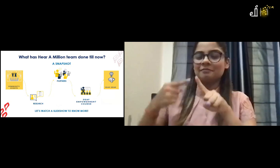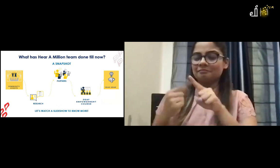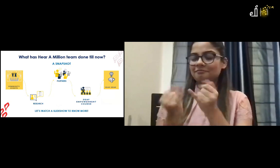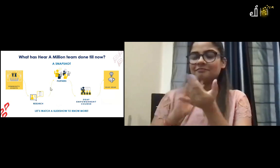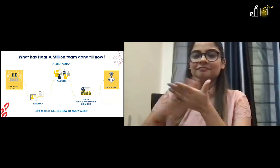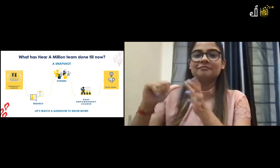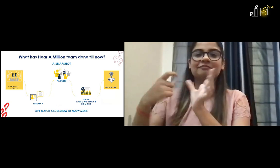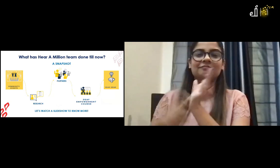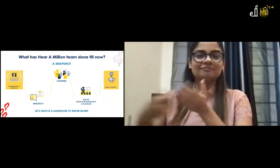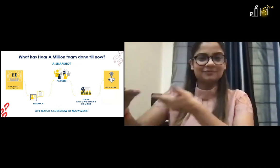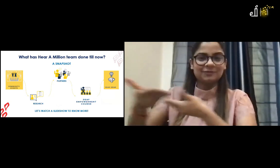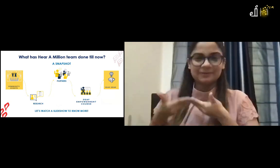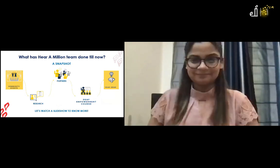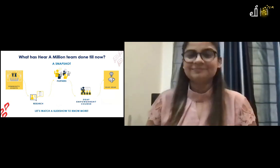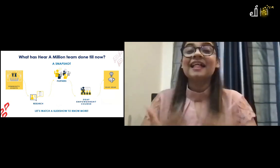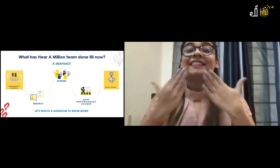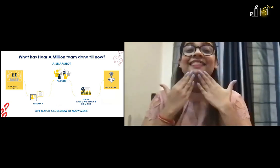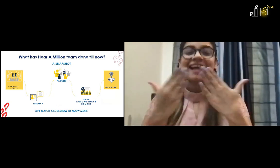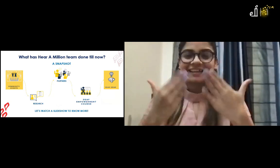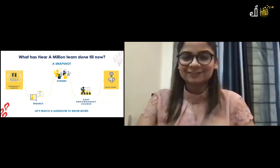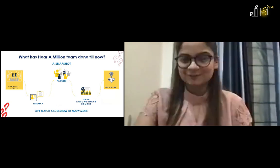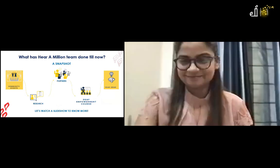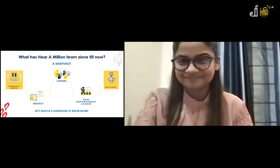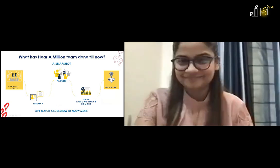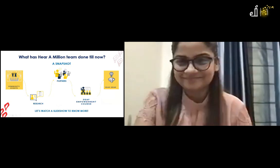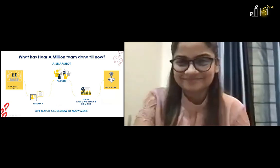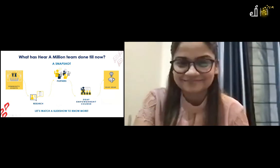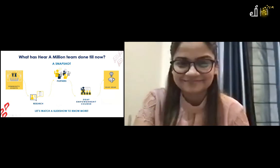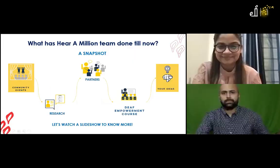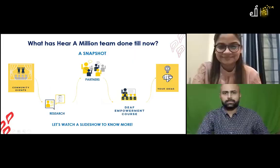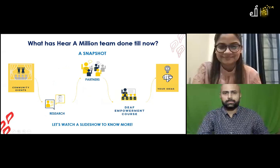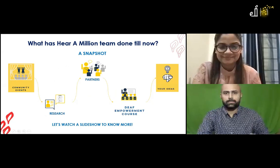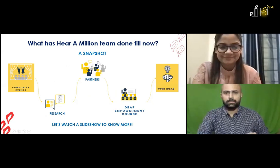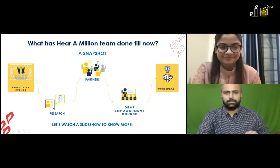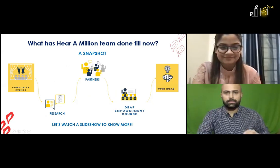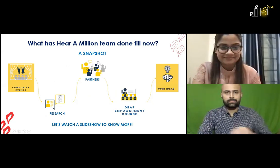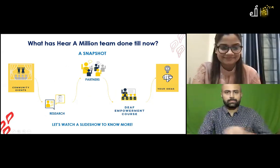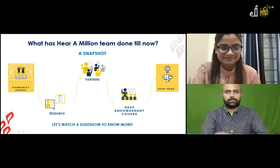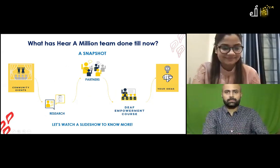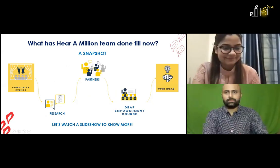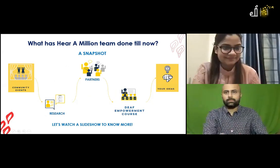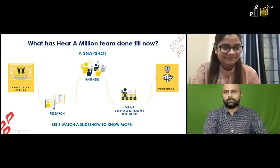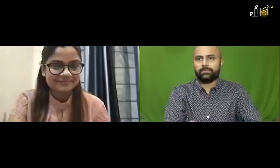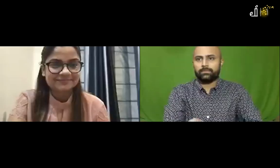does. So I'm welcoming Tushar. Like to welcome Tushar. Thank you so much.